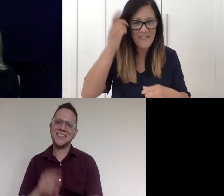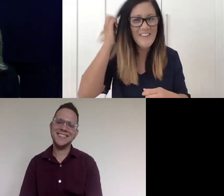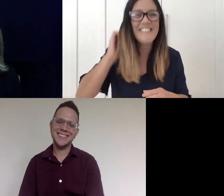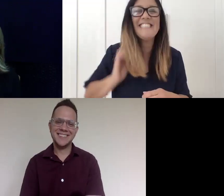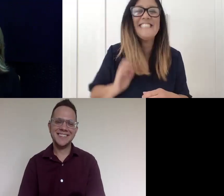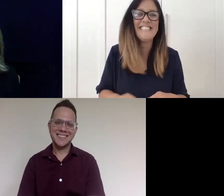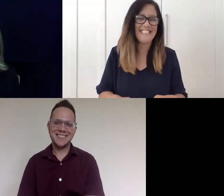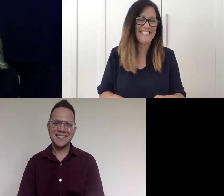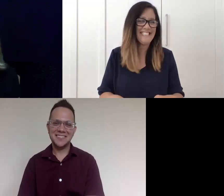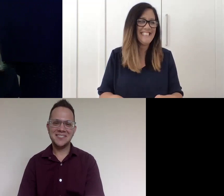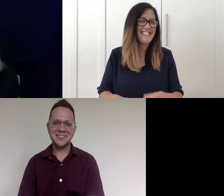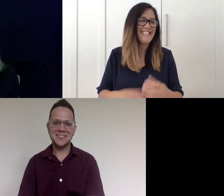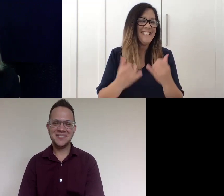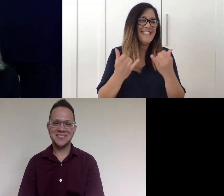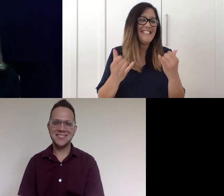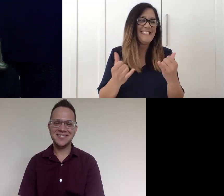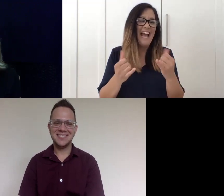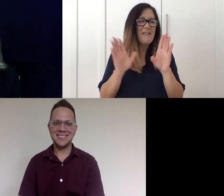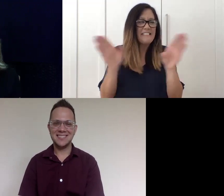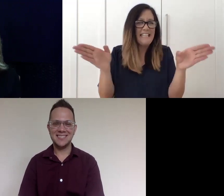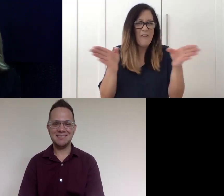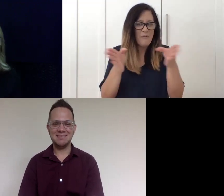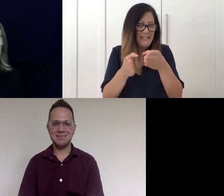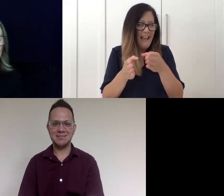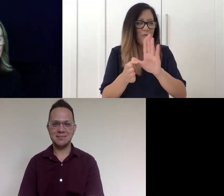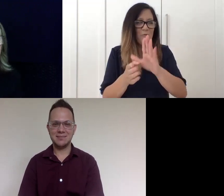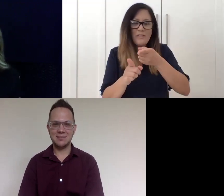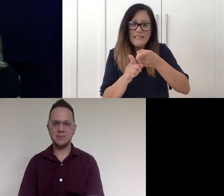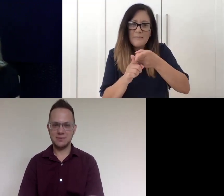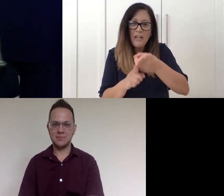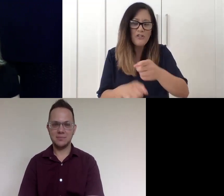Oh, yeah, it's a plus. I'm looking forward to it.